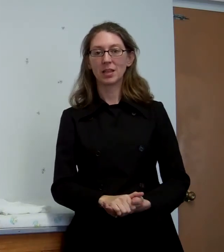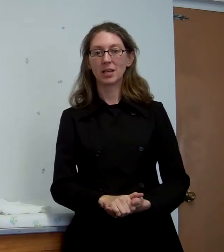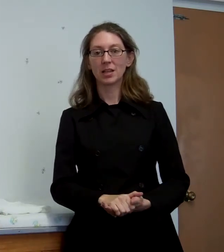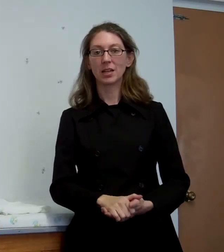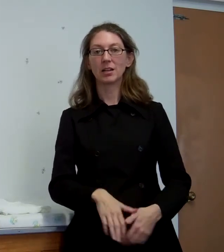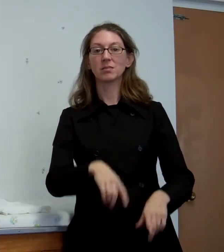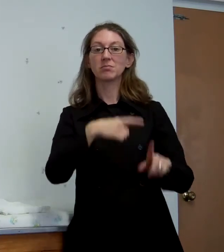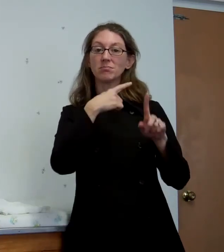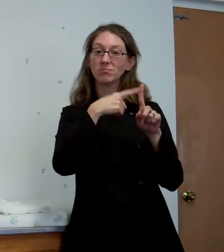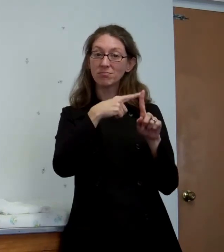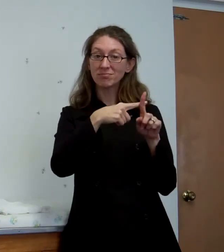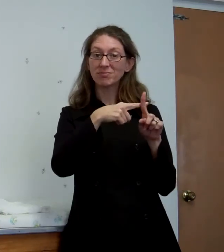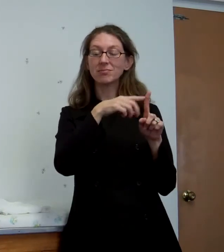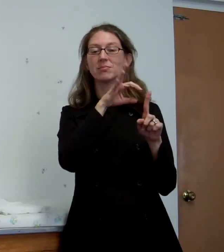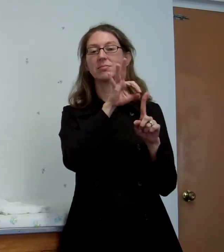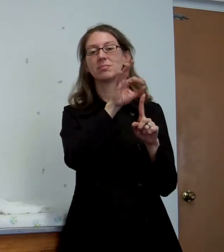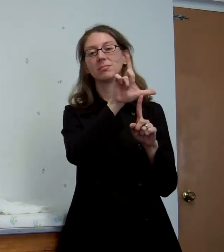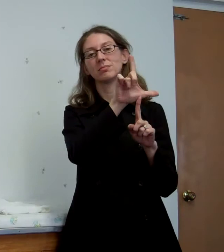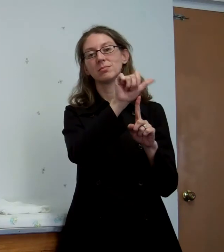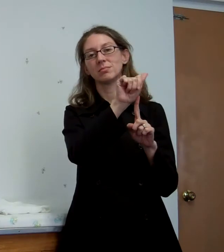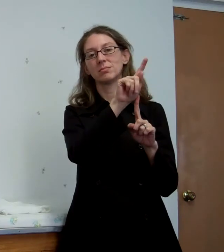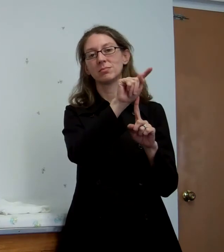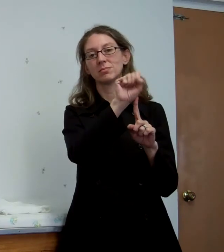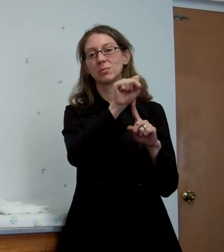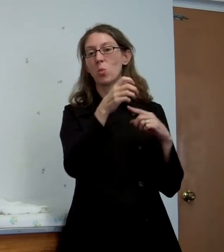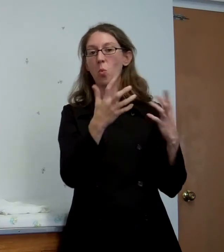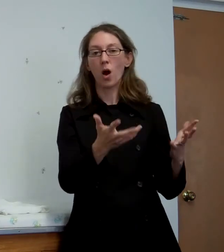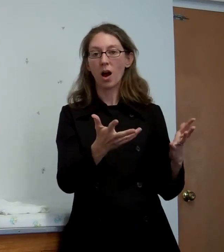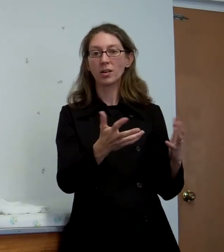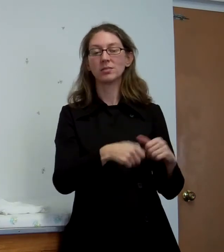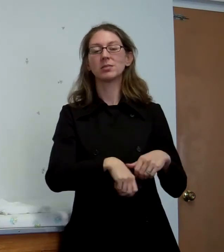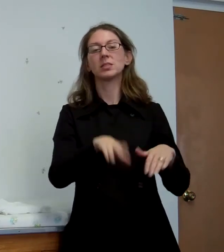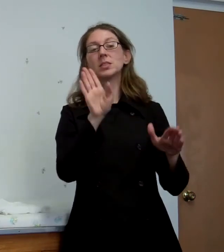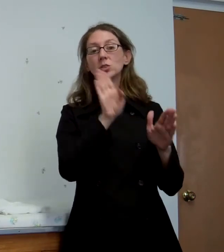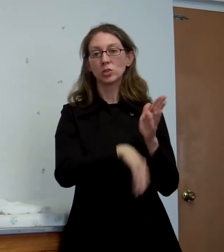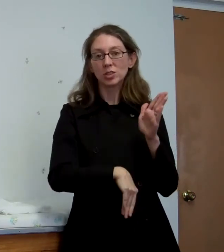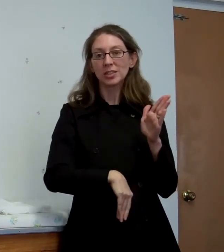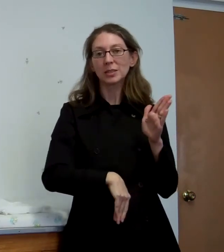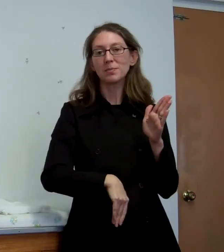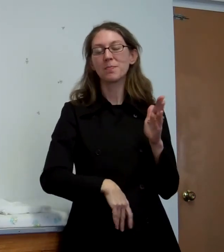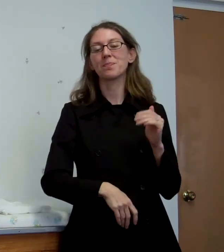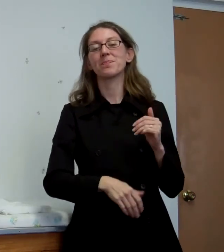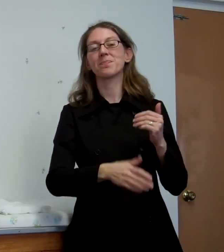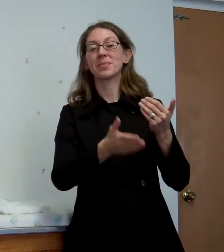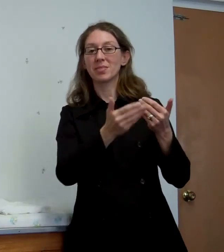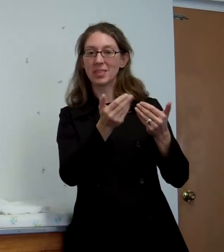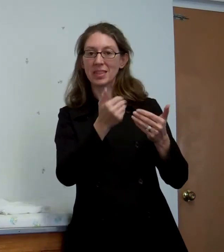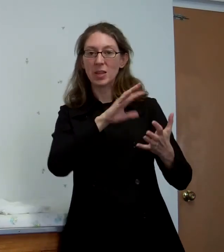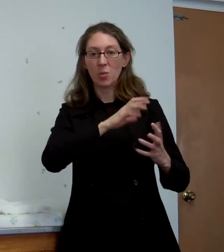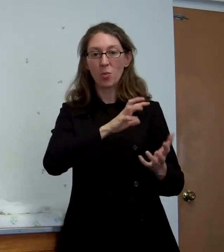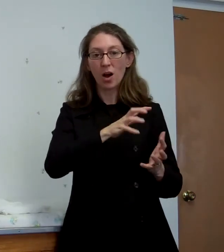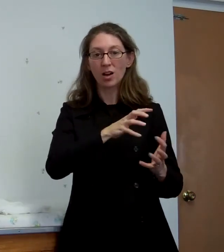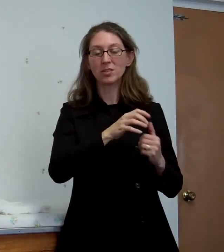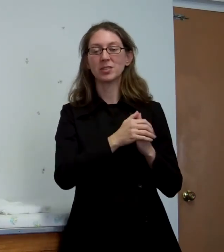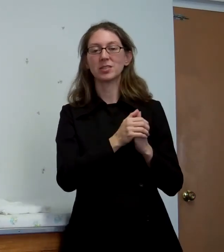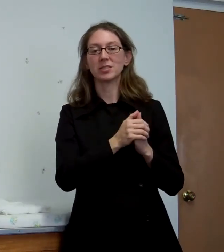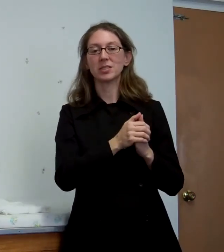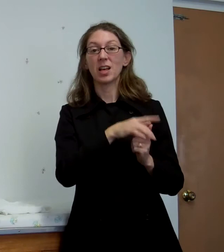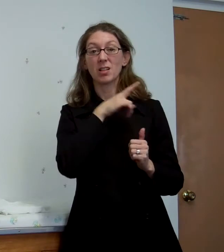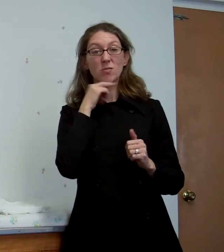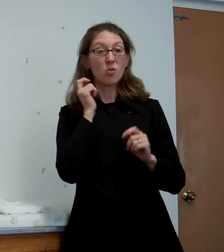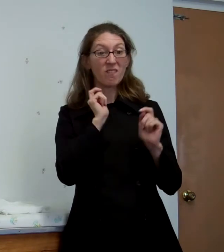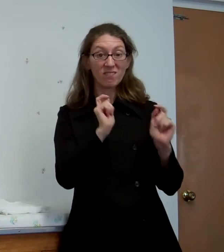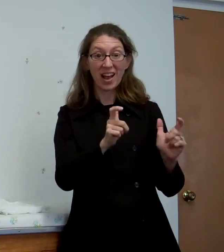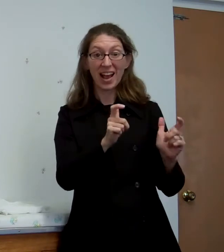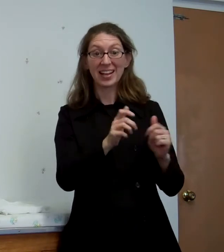The advantages of flats are that they are cheap, they're easy to launder, they dry